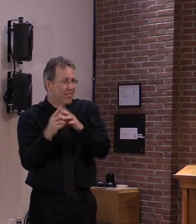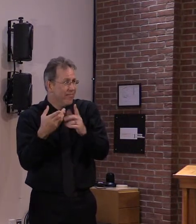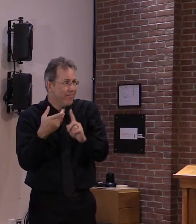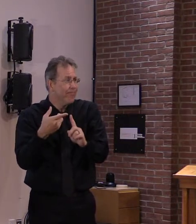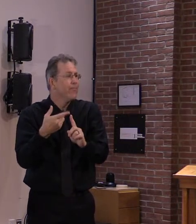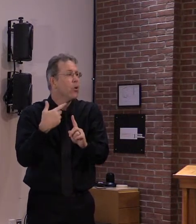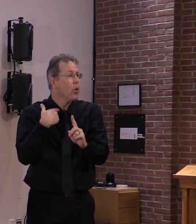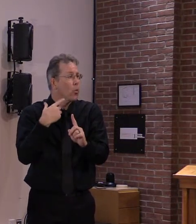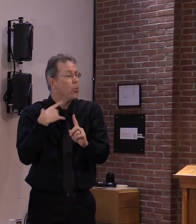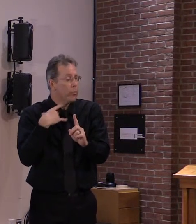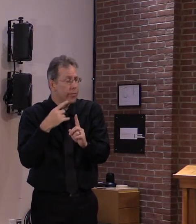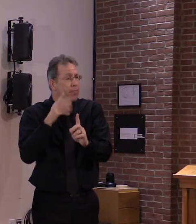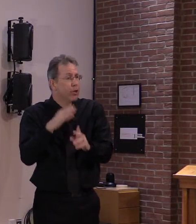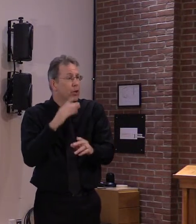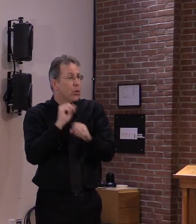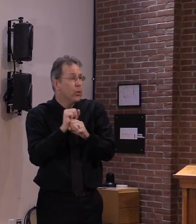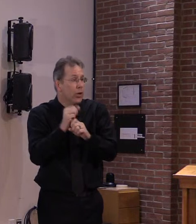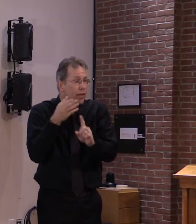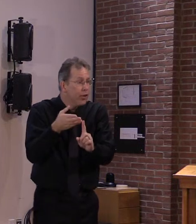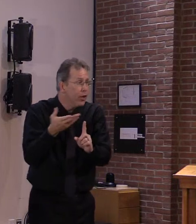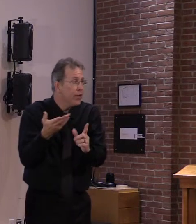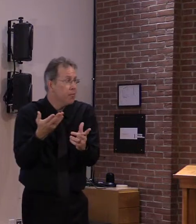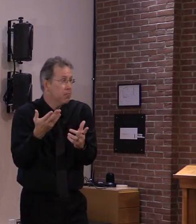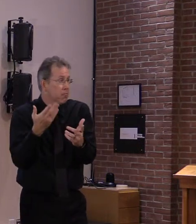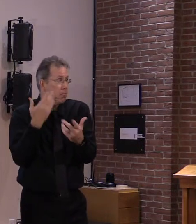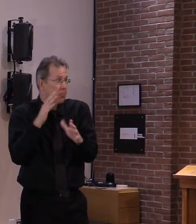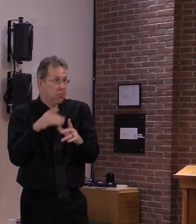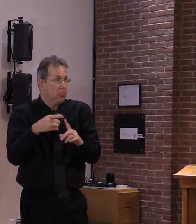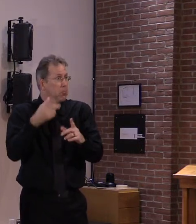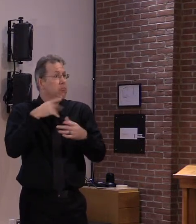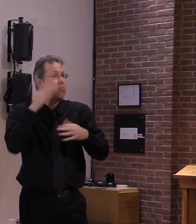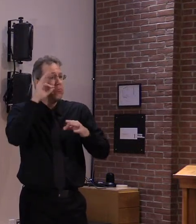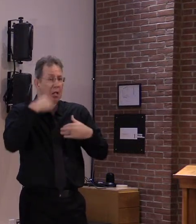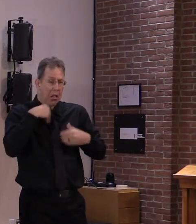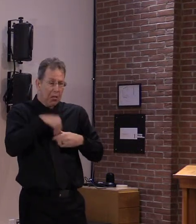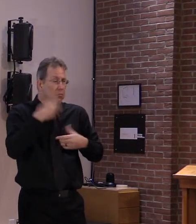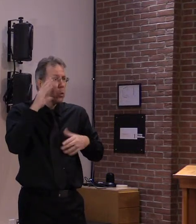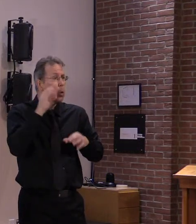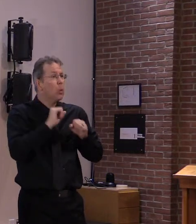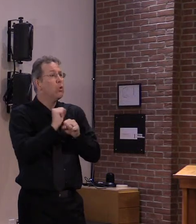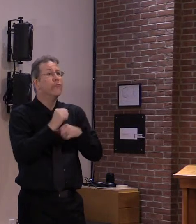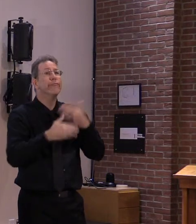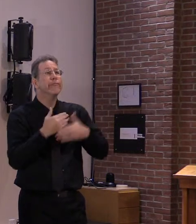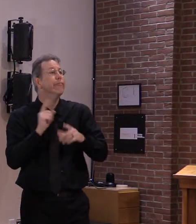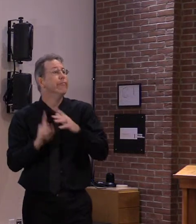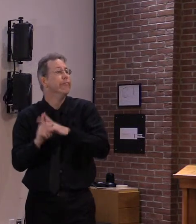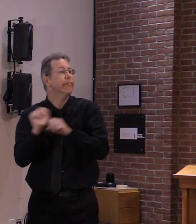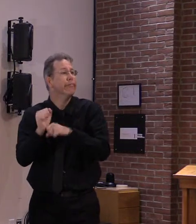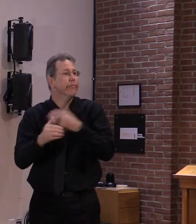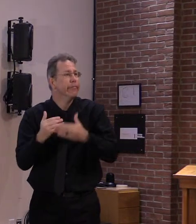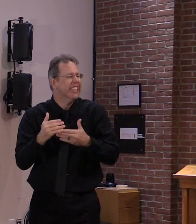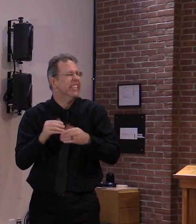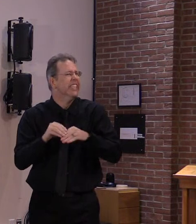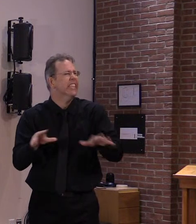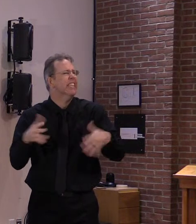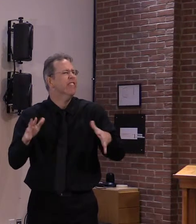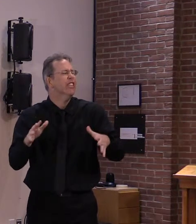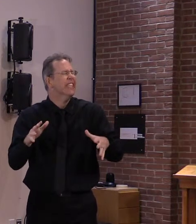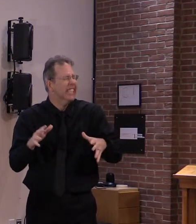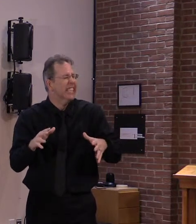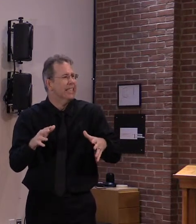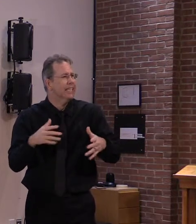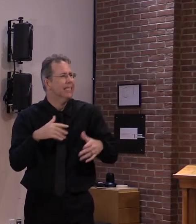impact, particularly from an equity standpoint. So I think the first step will be that assessment piece, but we're not going to be able to start that until after the